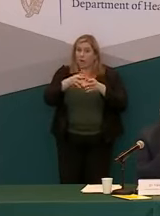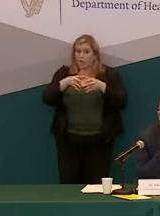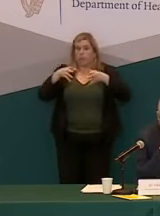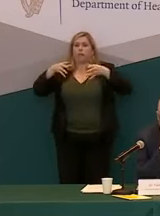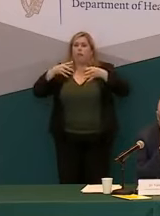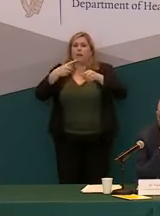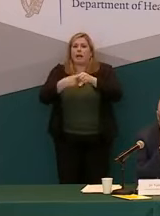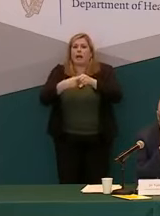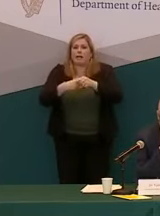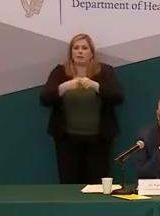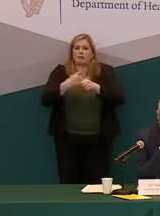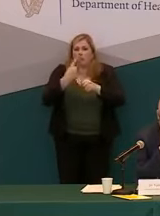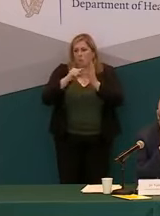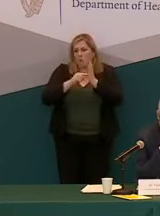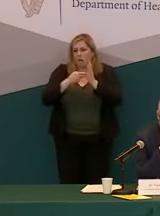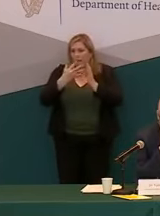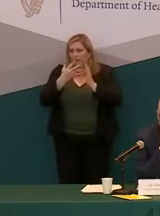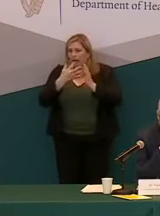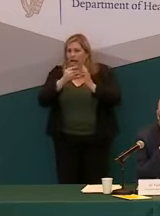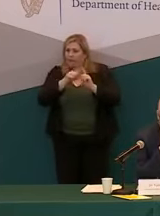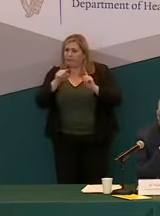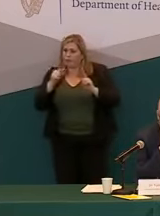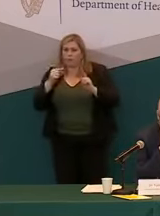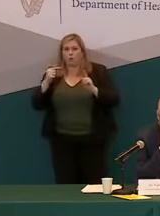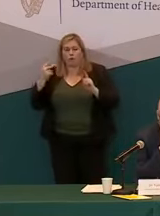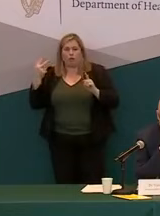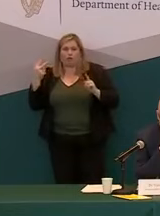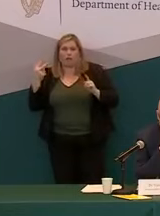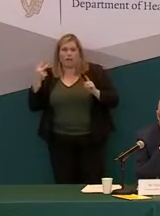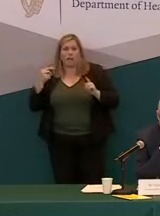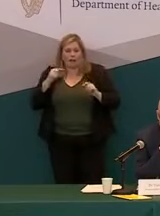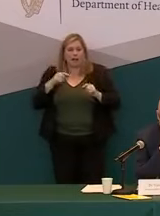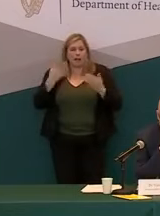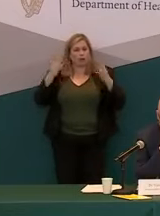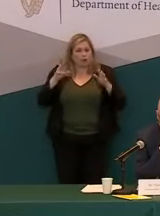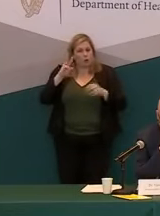1.5 to 3, and let me show you why.